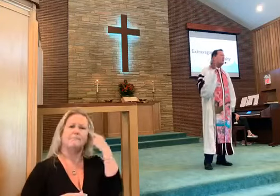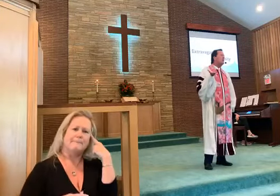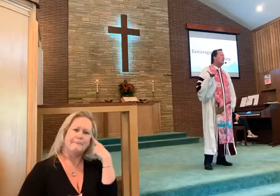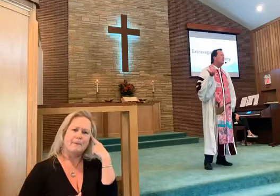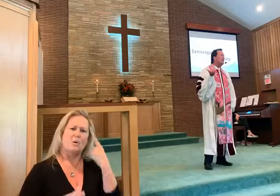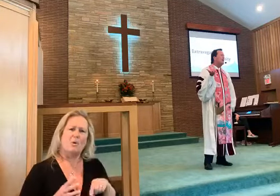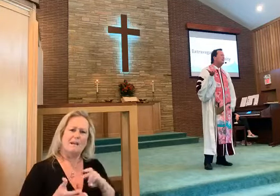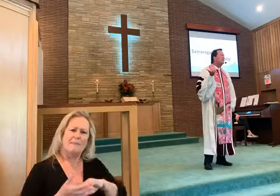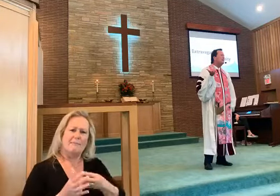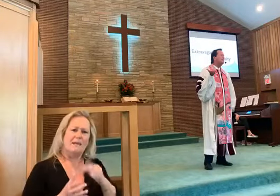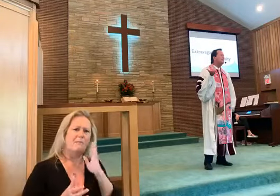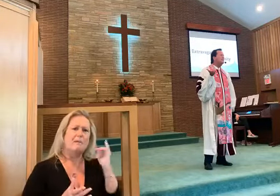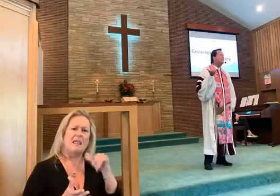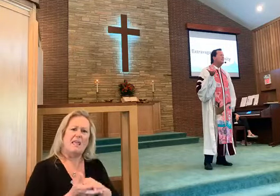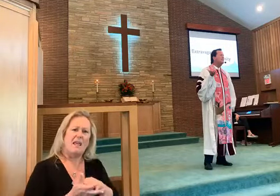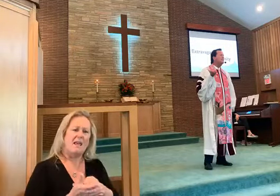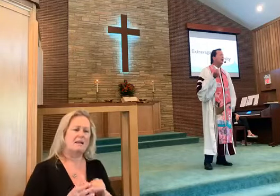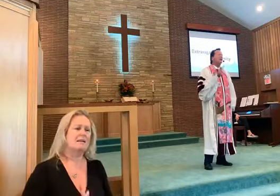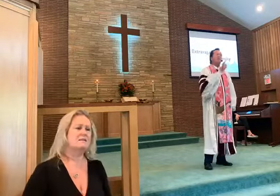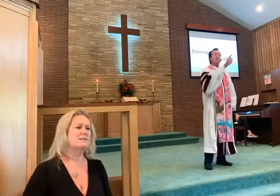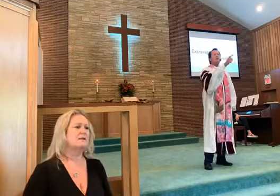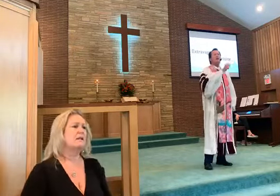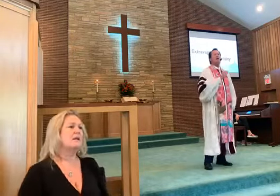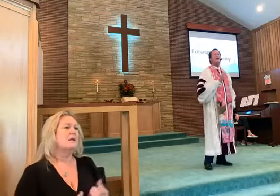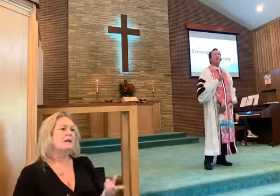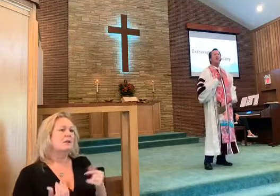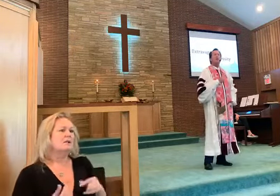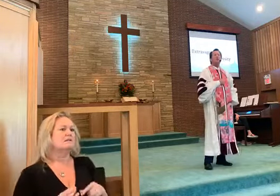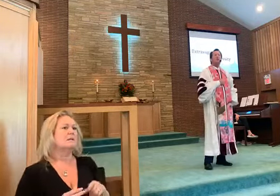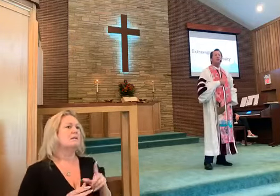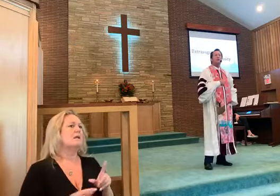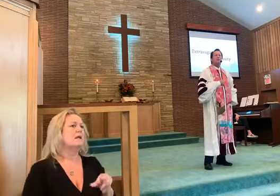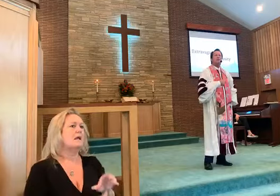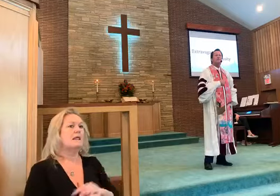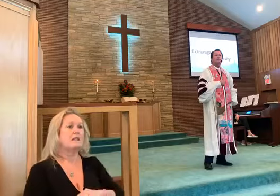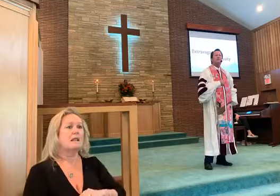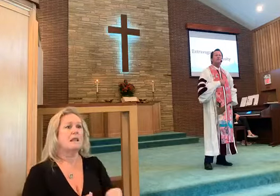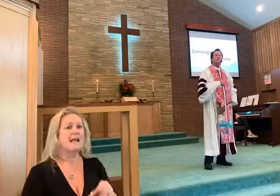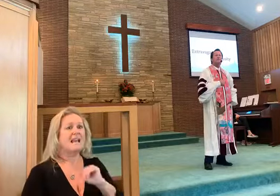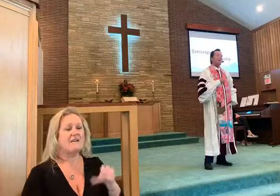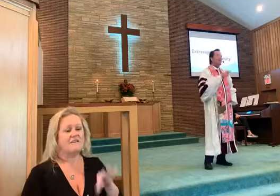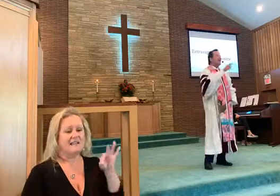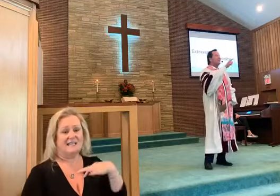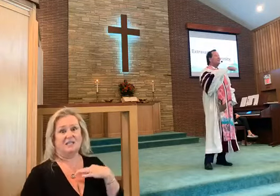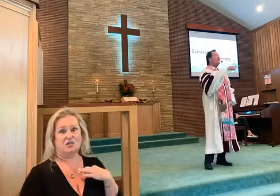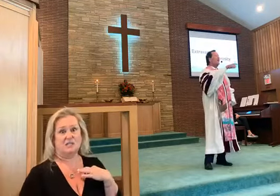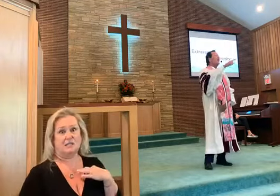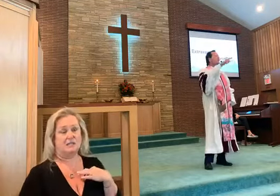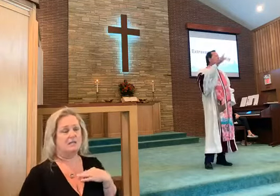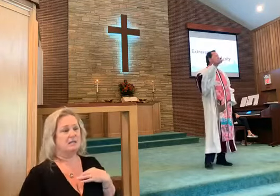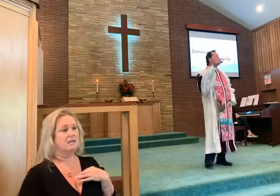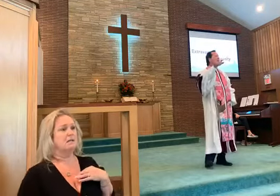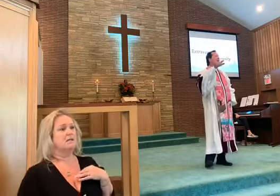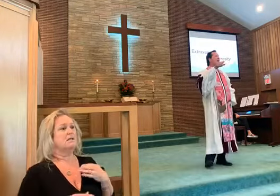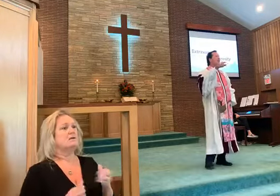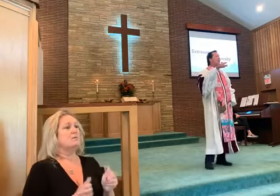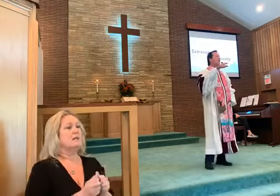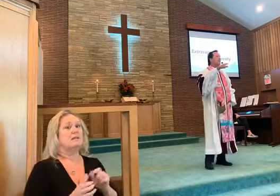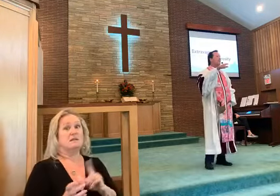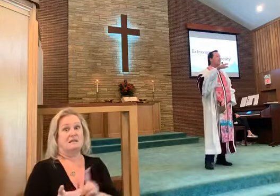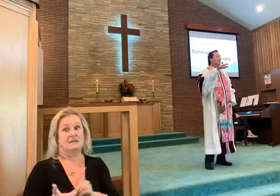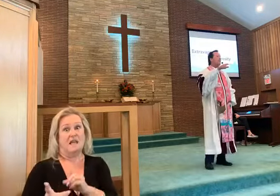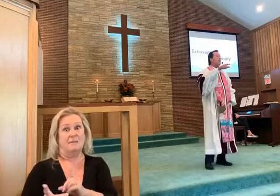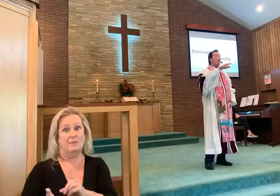what did he mean by that? But here's the line I find most interesting. It says, along with those 12